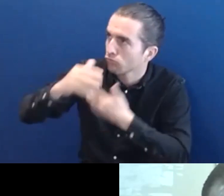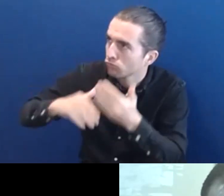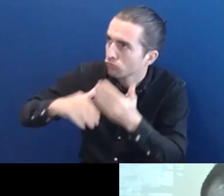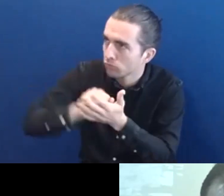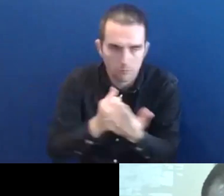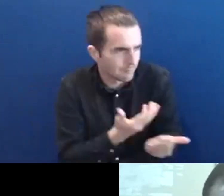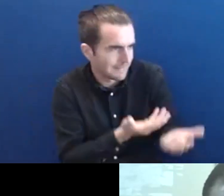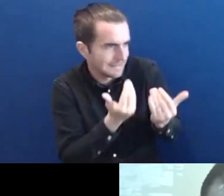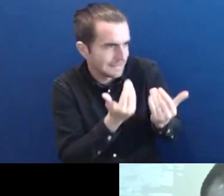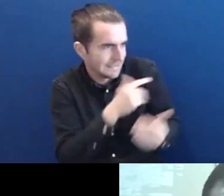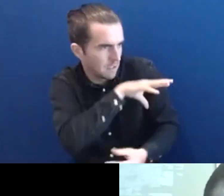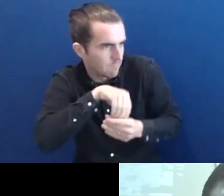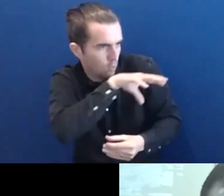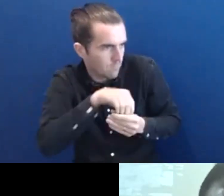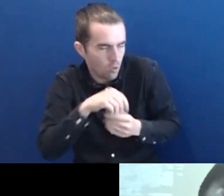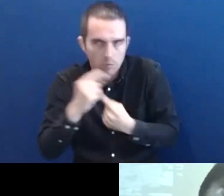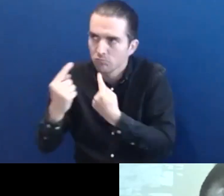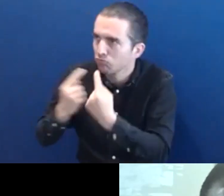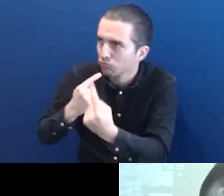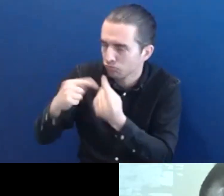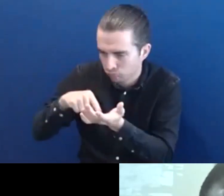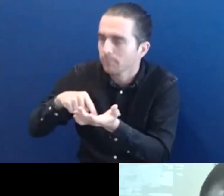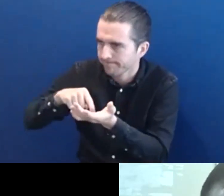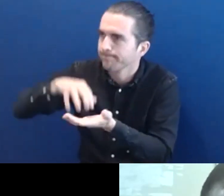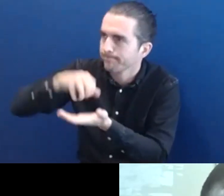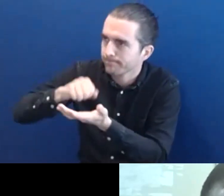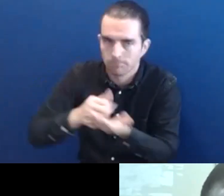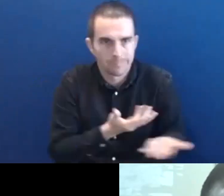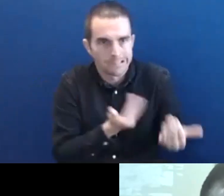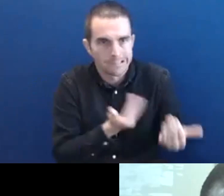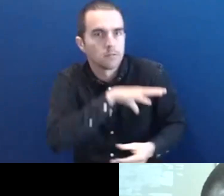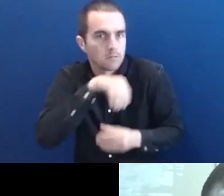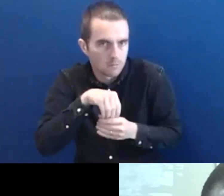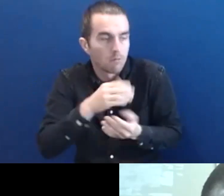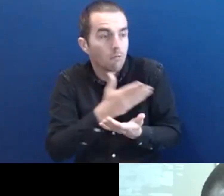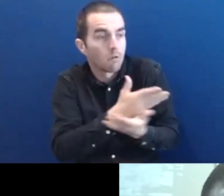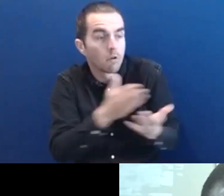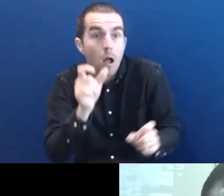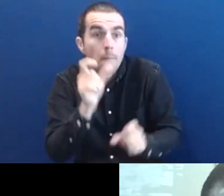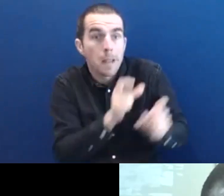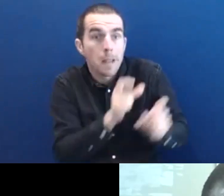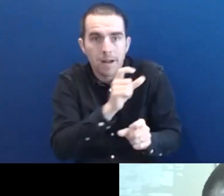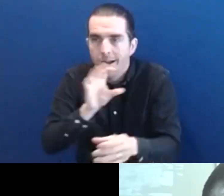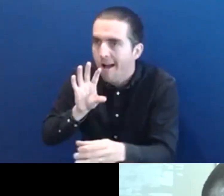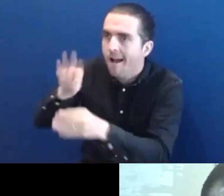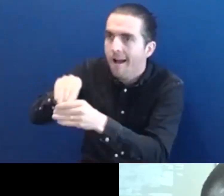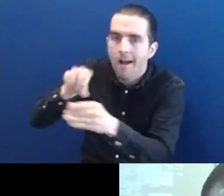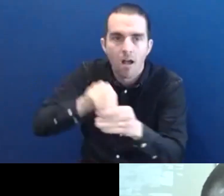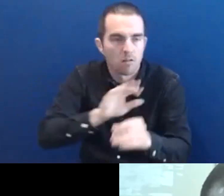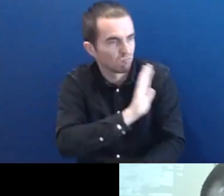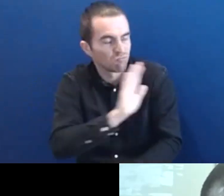of life as enshrined in the international protocols. In fact, like